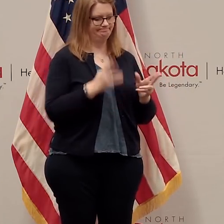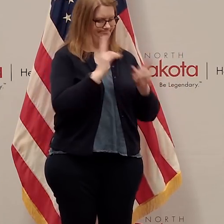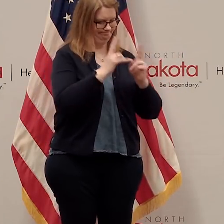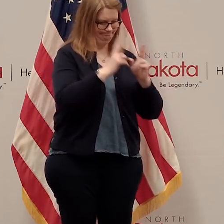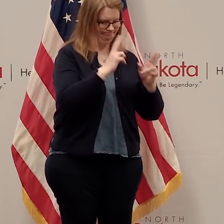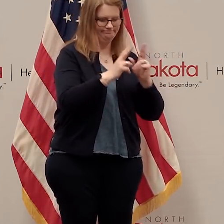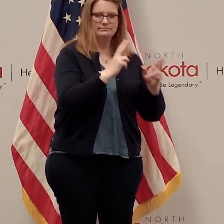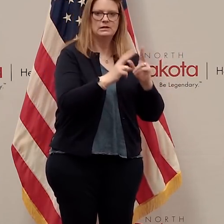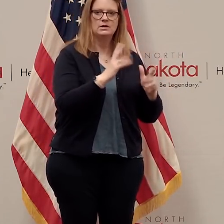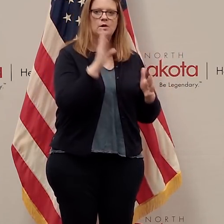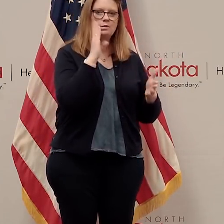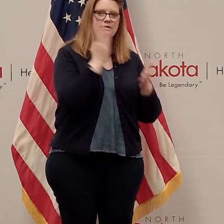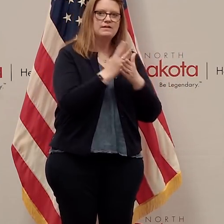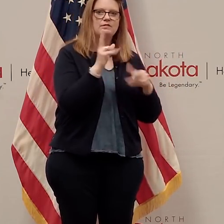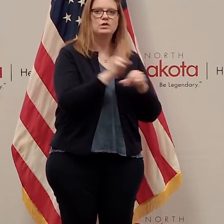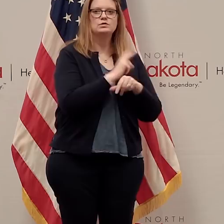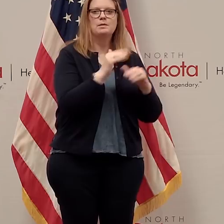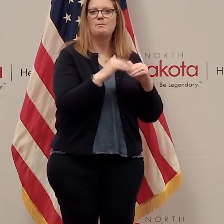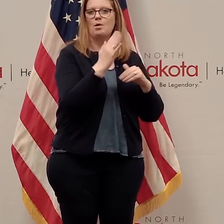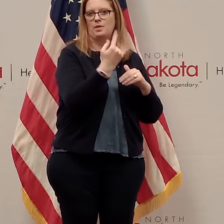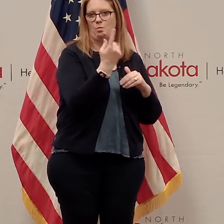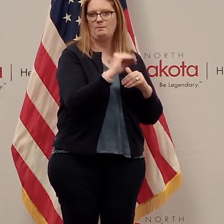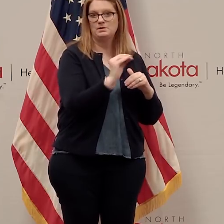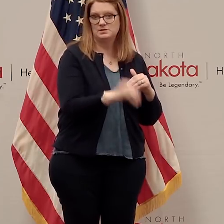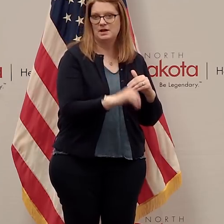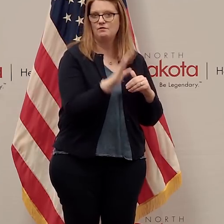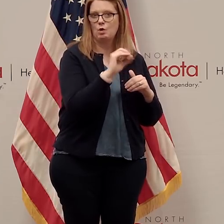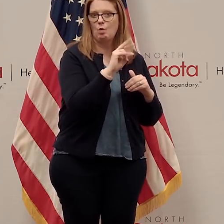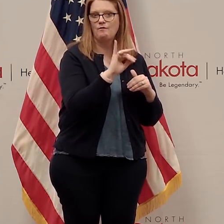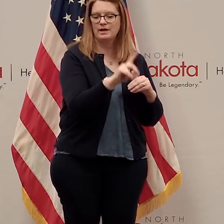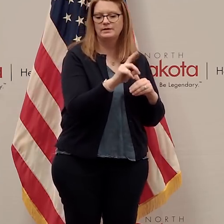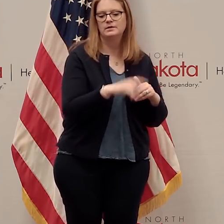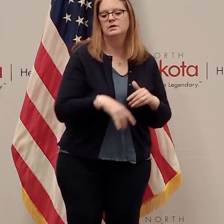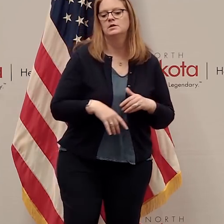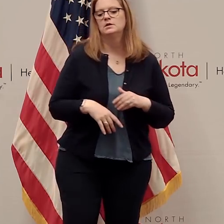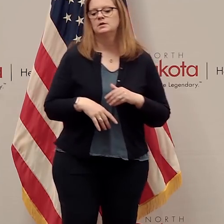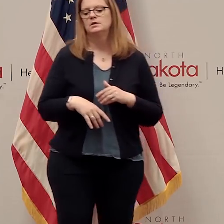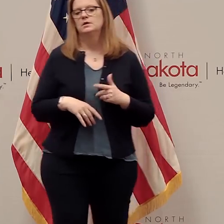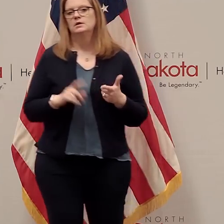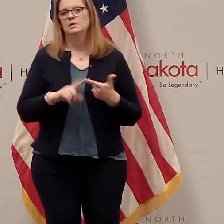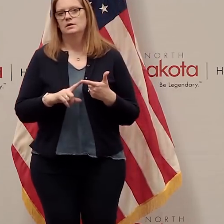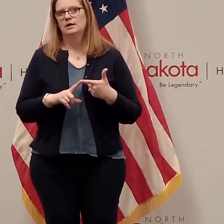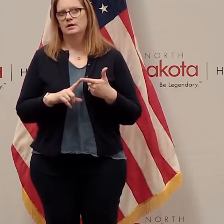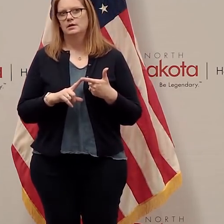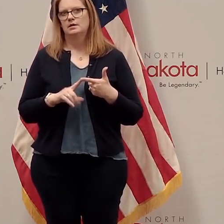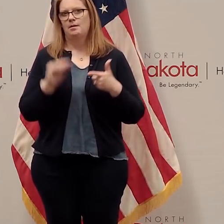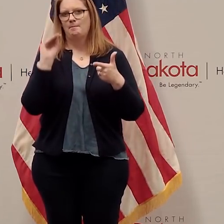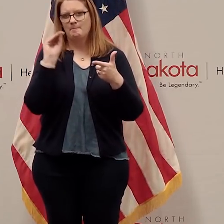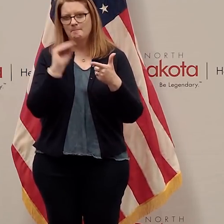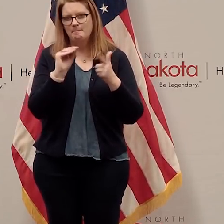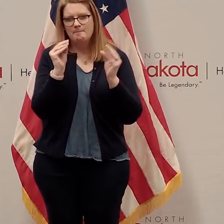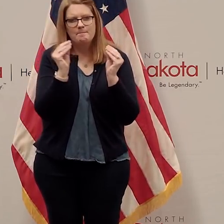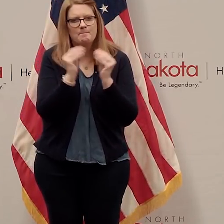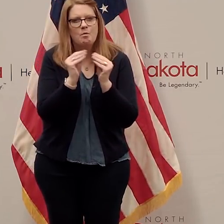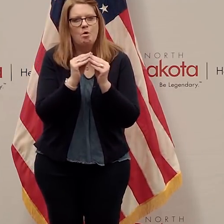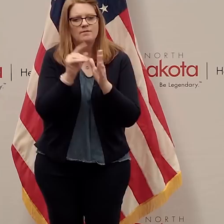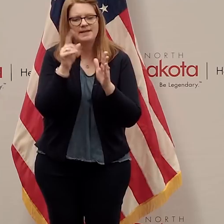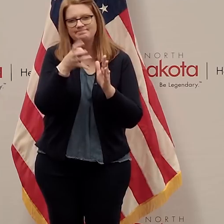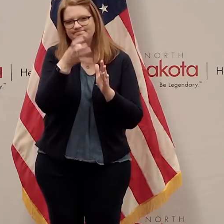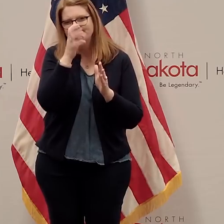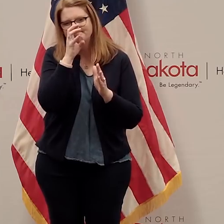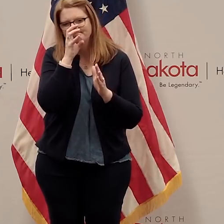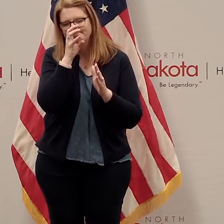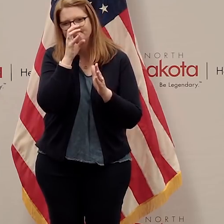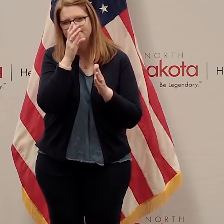used more than 1% of that capacity for COVID. So then if you said, hey, do we need to put on more intrusive things to slow the spread